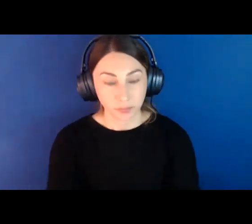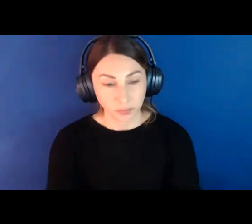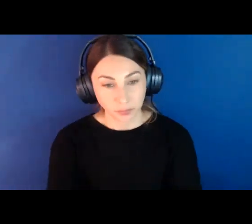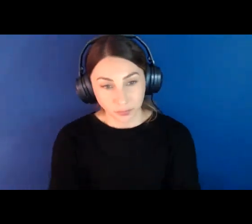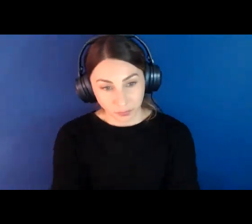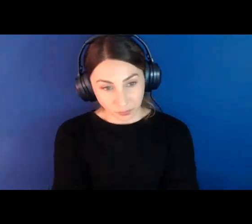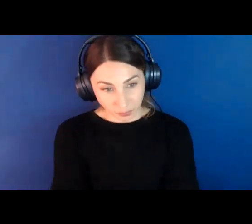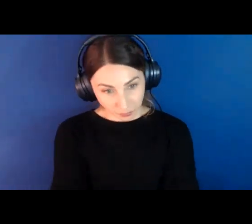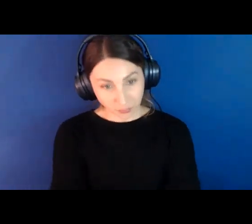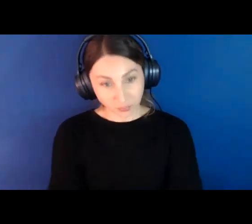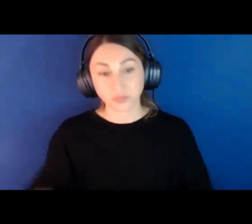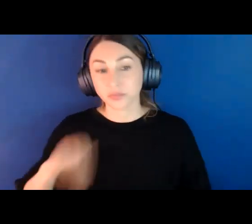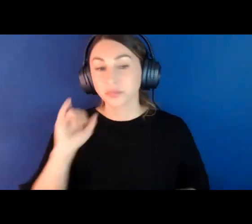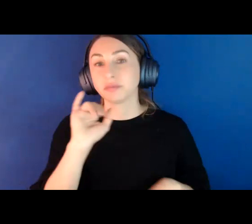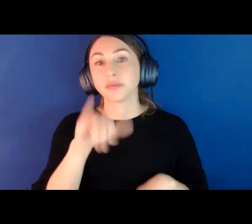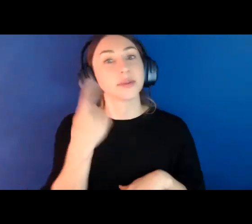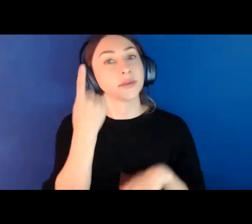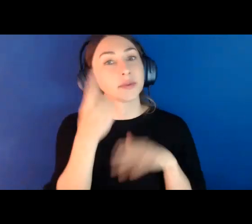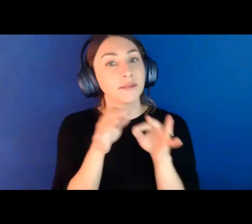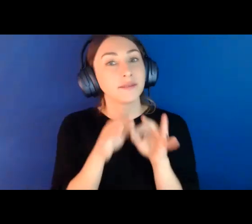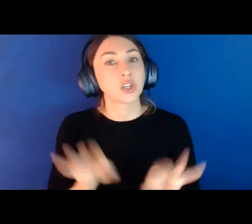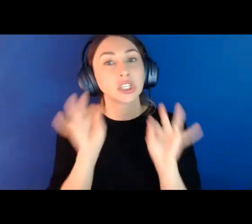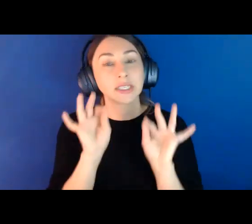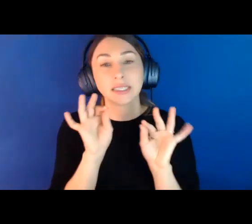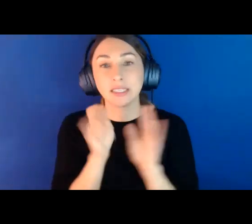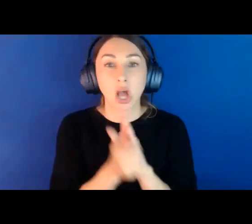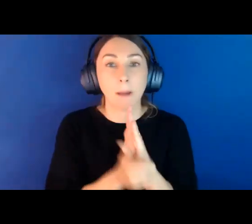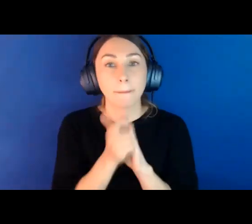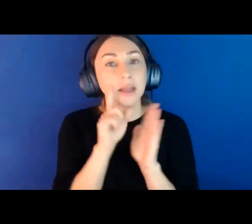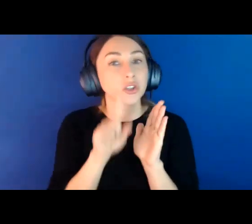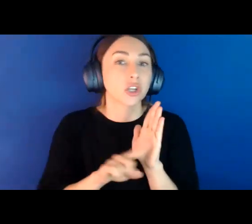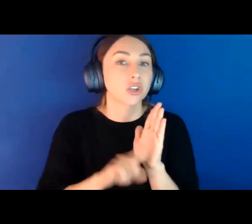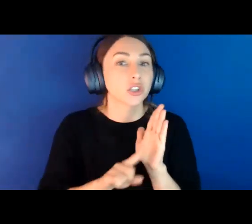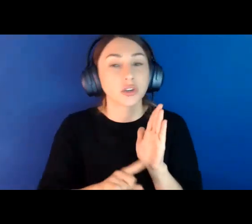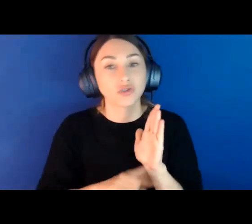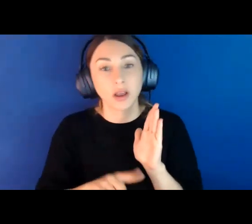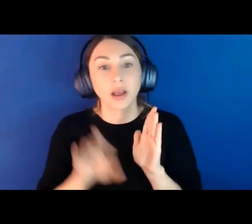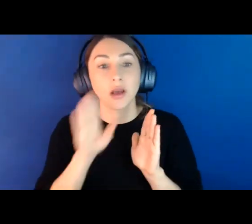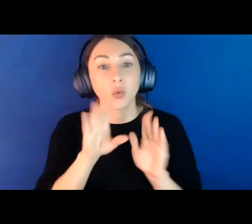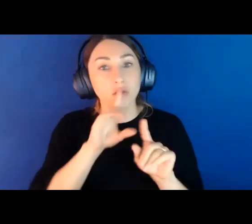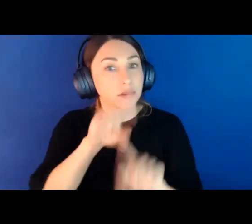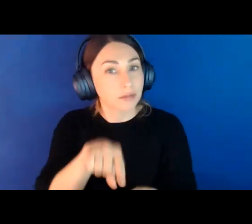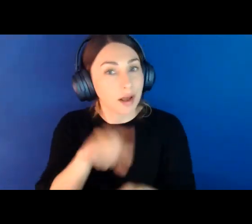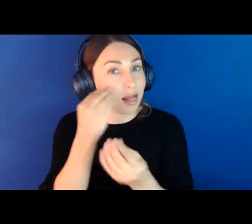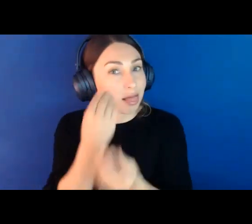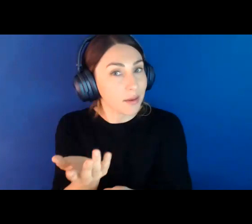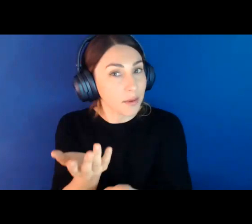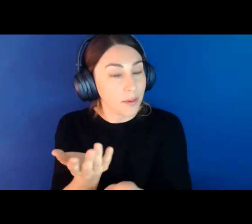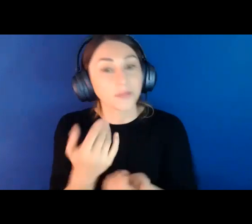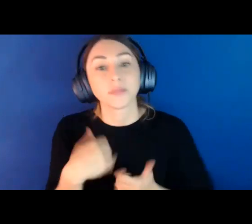LLC.com for a free automated audit. Then we will get back to you, let you know what's up,